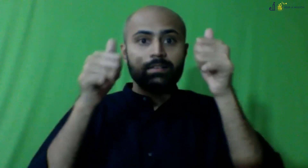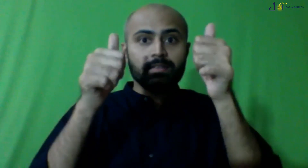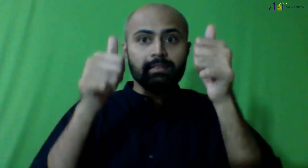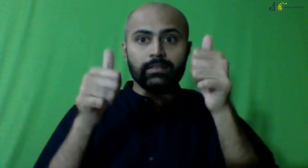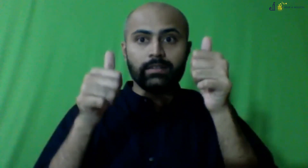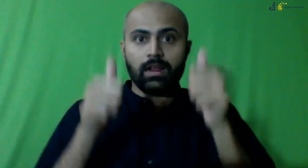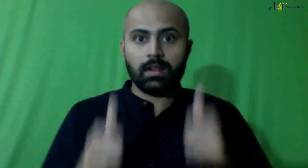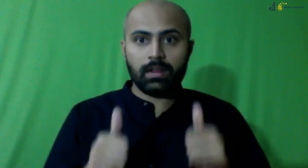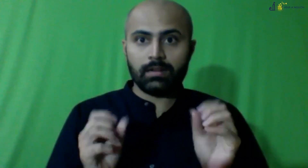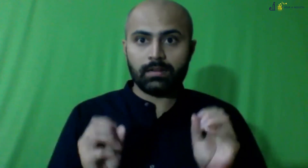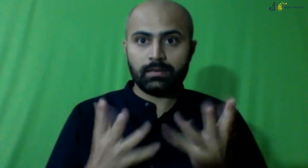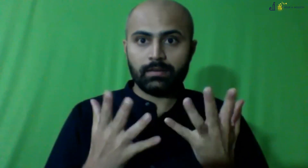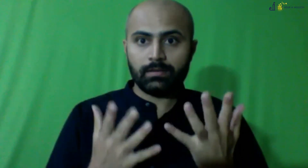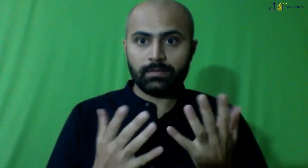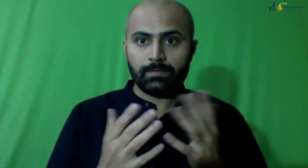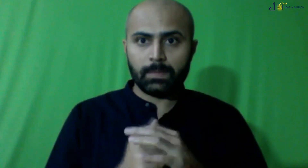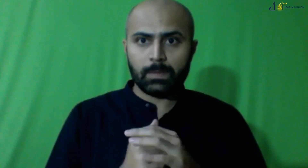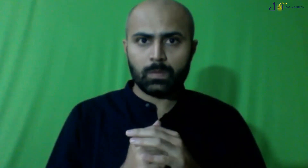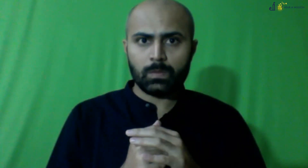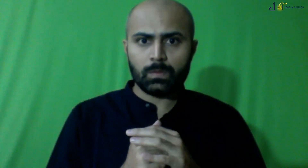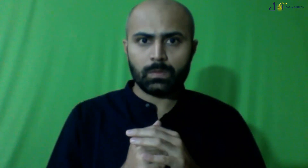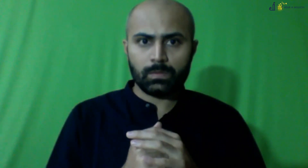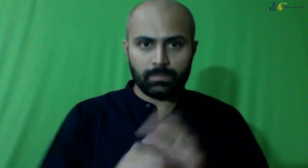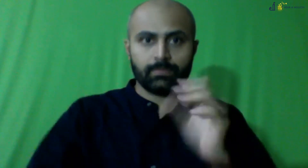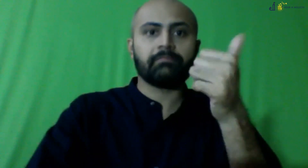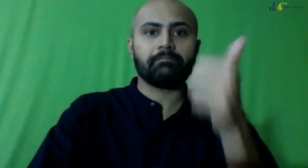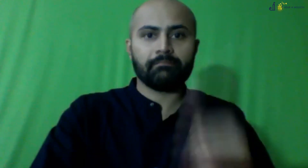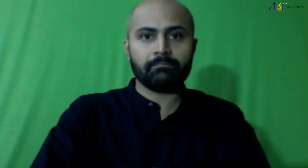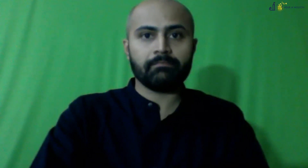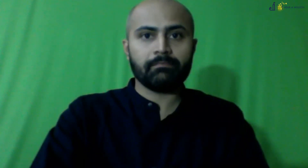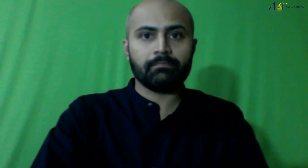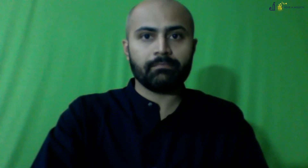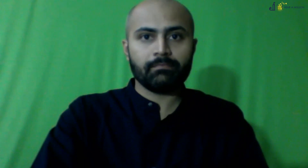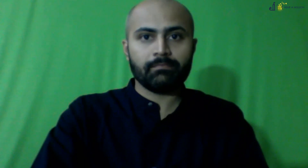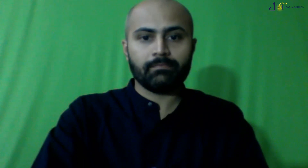Okay, so now we will see the result.